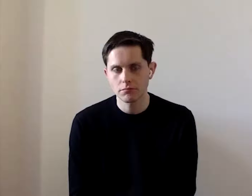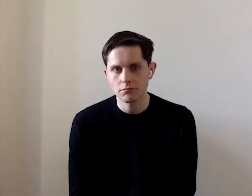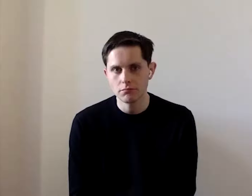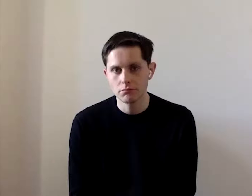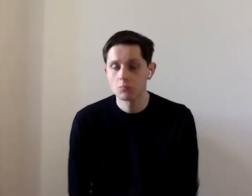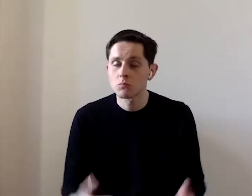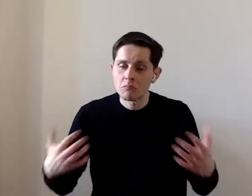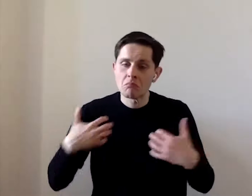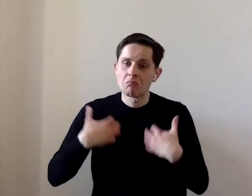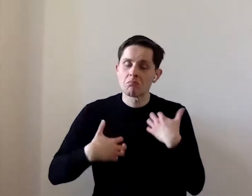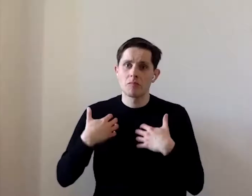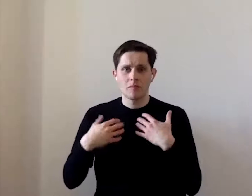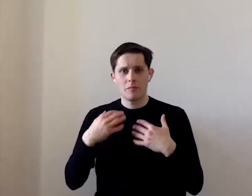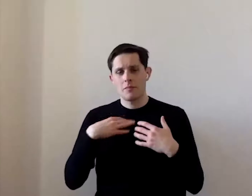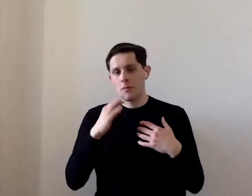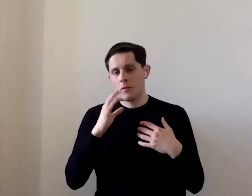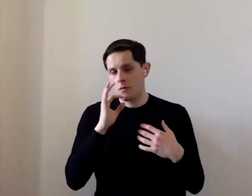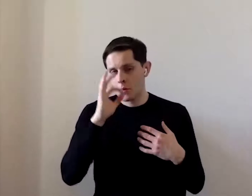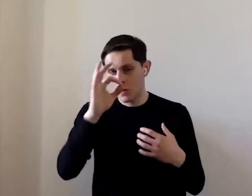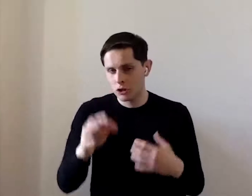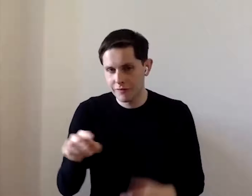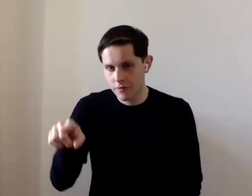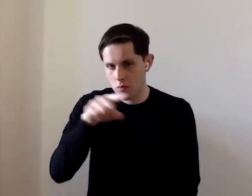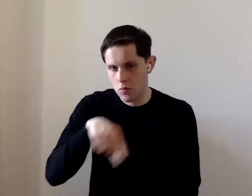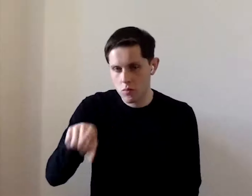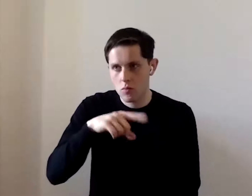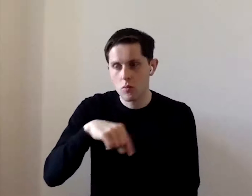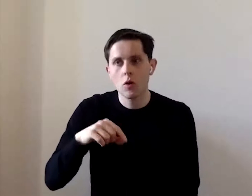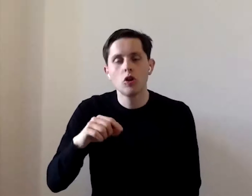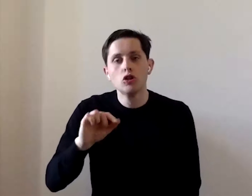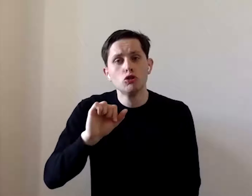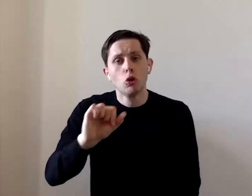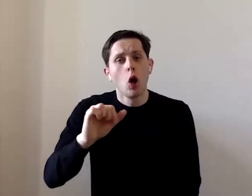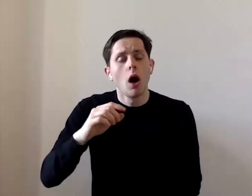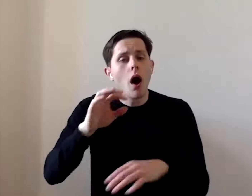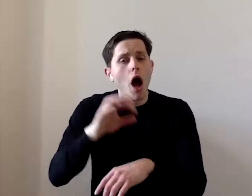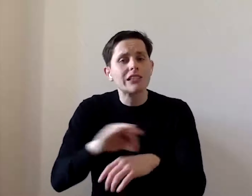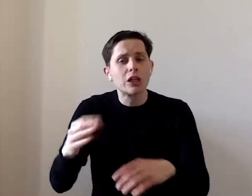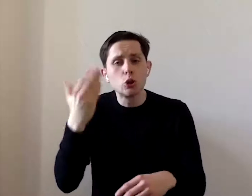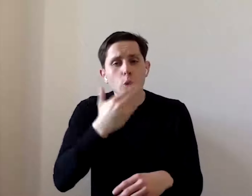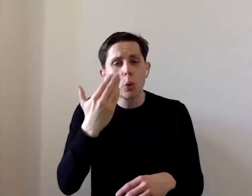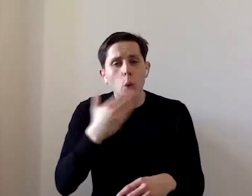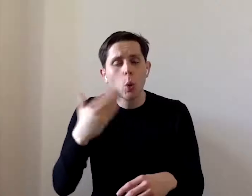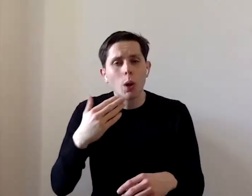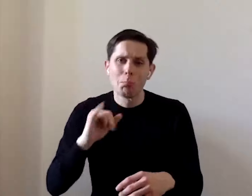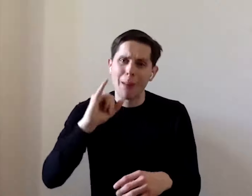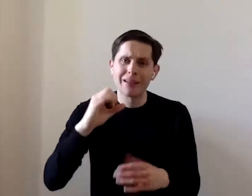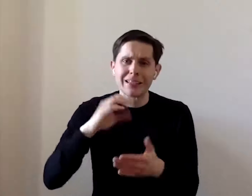before I move on to the next point, another question is, do you all feel like these mainly